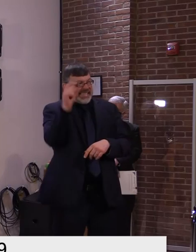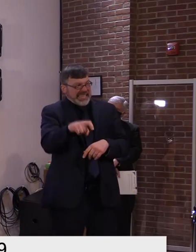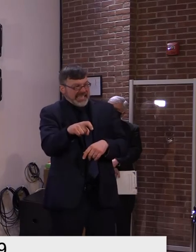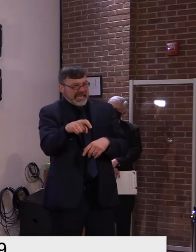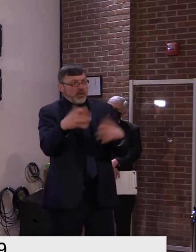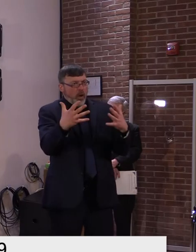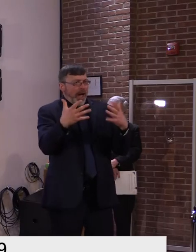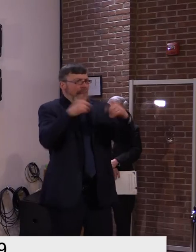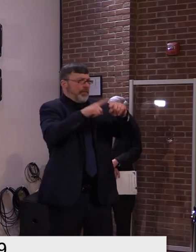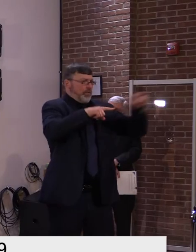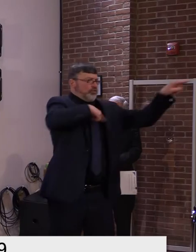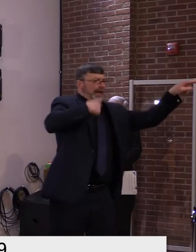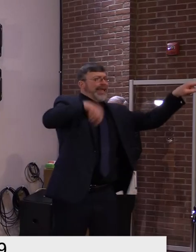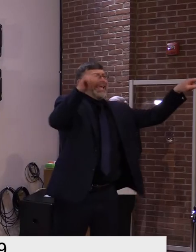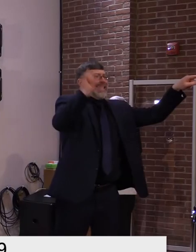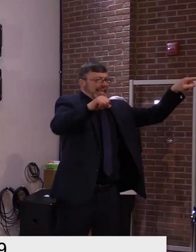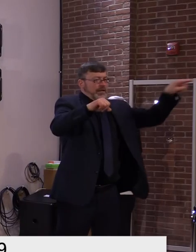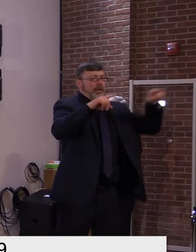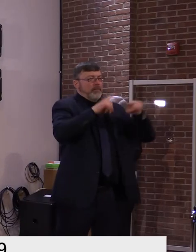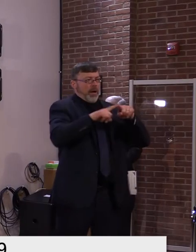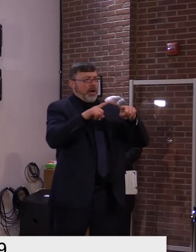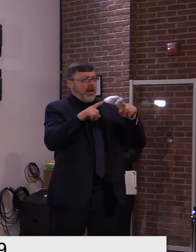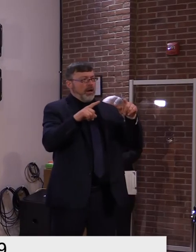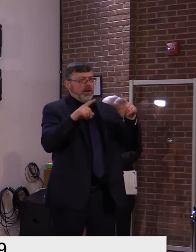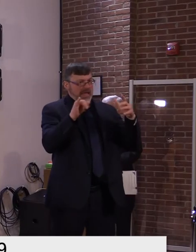doesn't replicate and happen again.